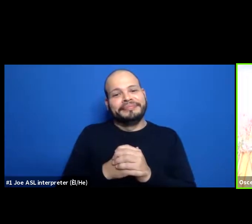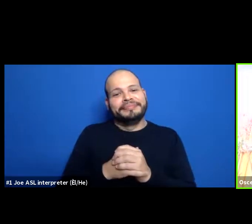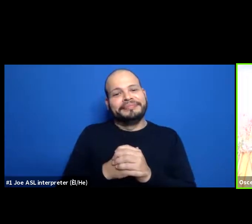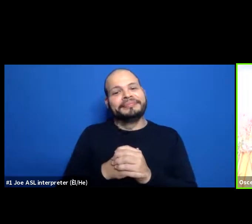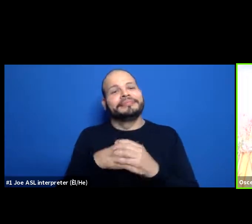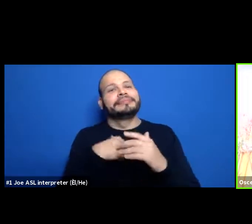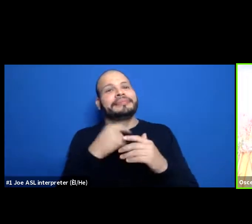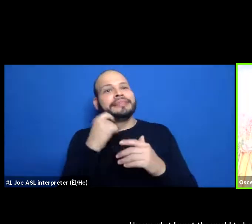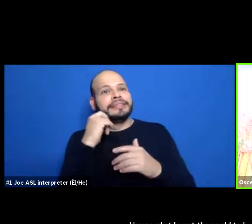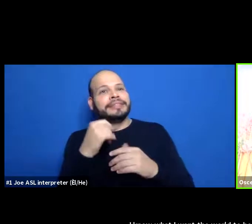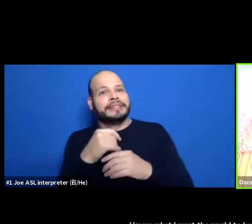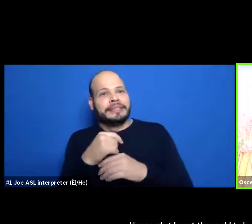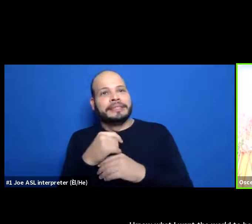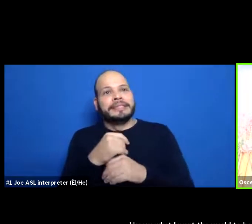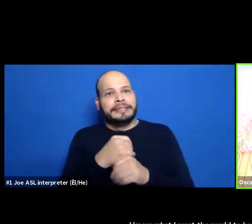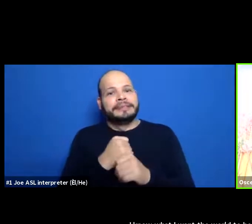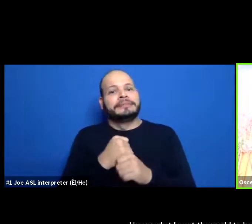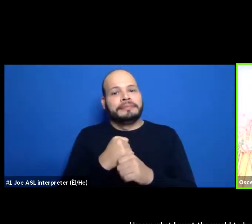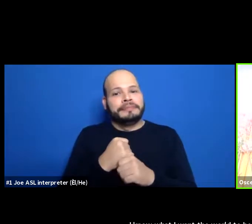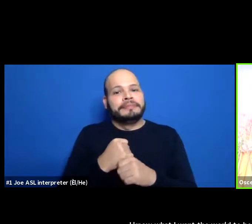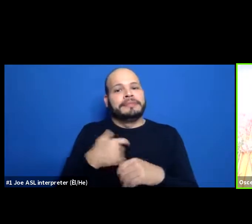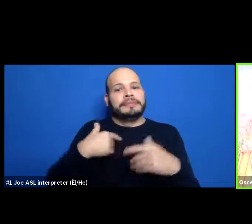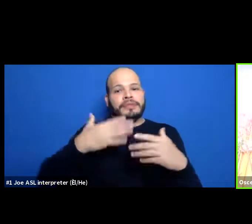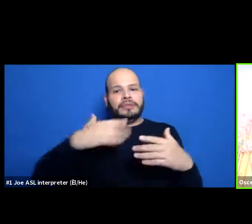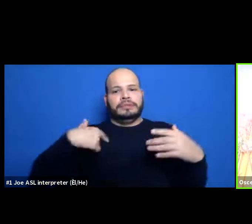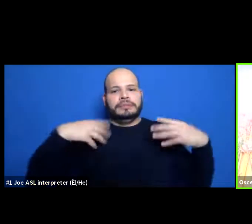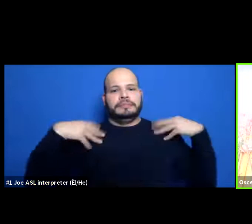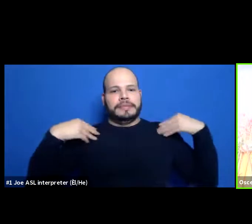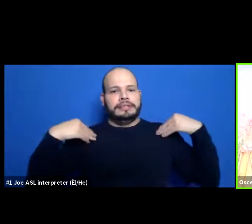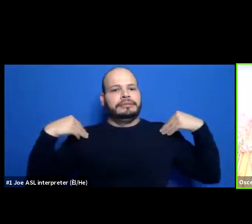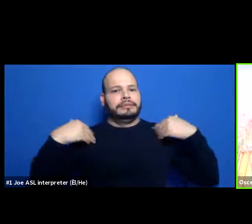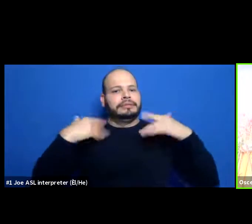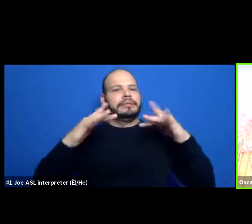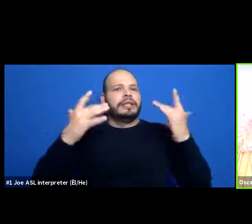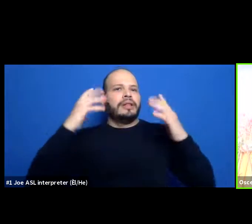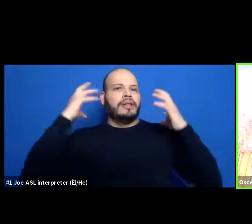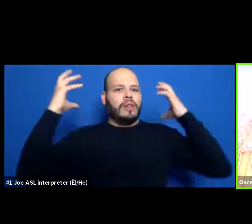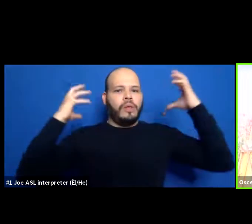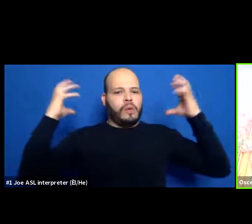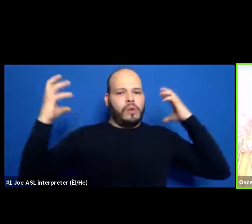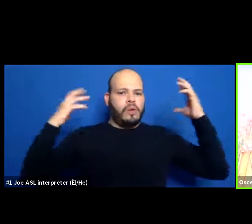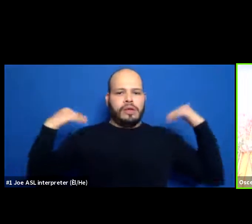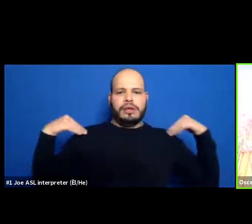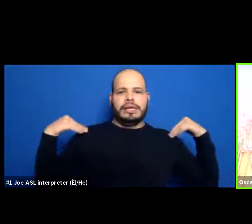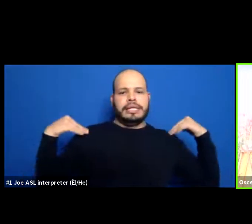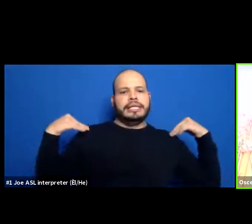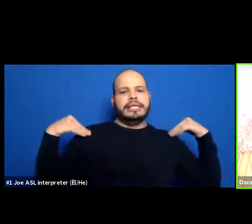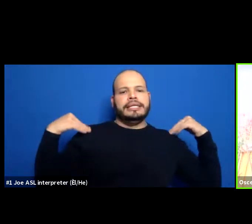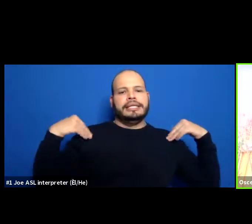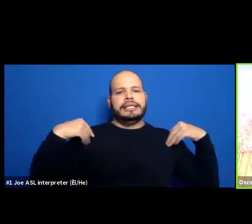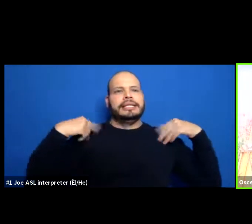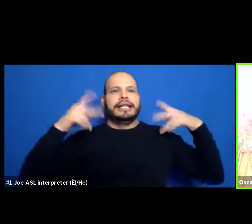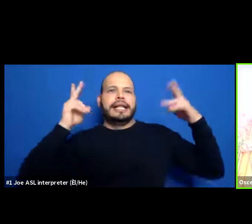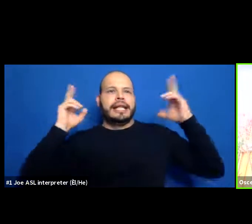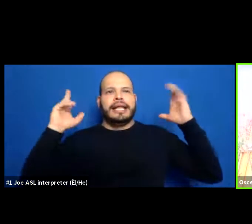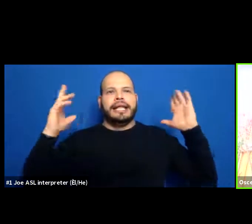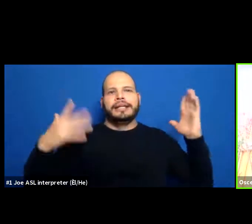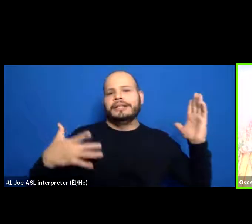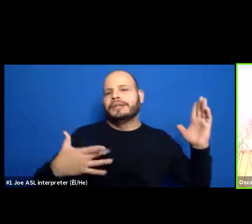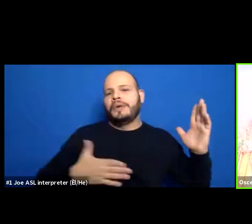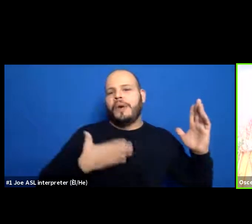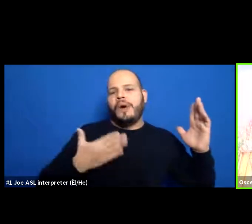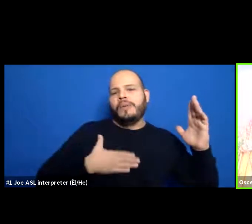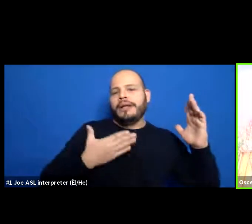joy. It is emerald green. It has some neon trimmings. And if you pay close attention, you could see some